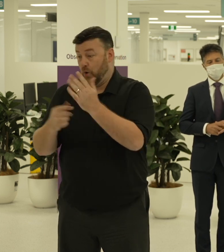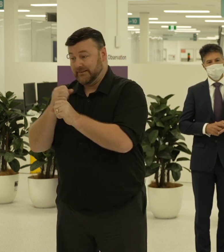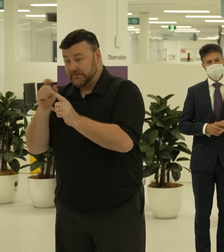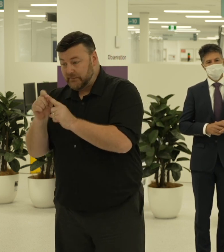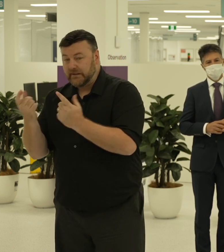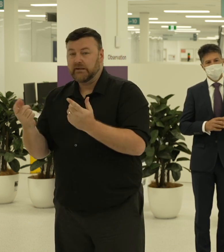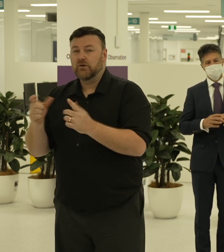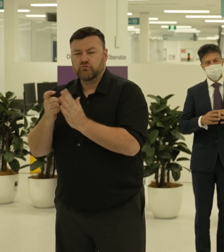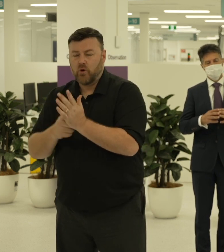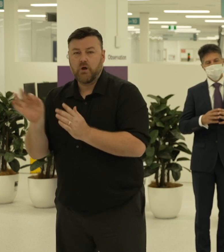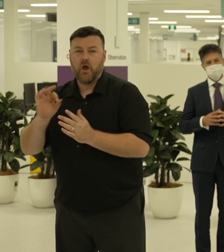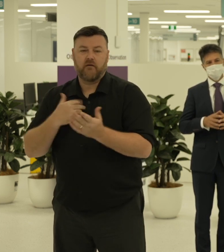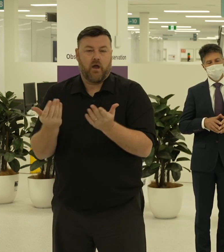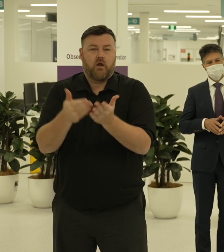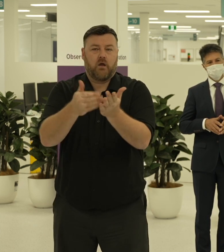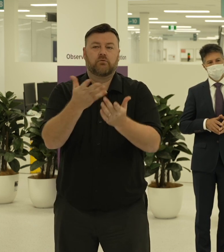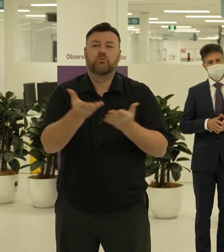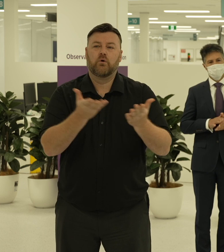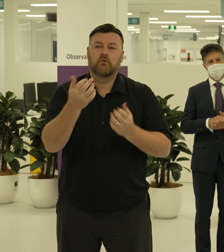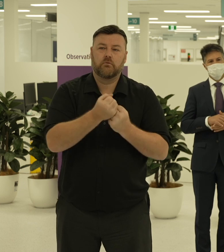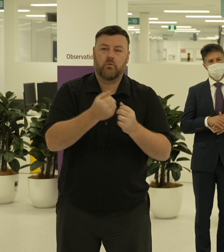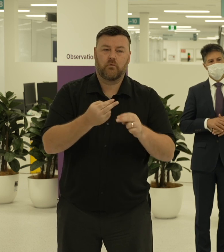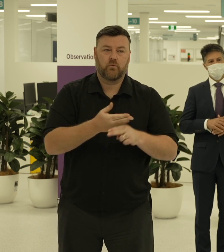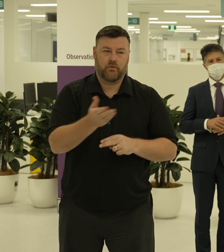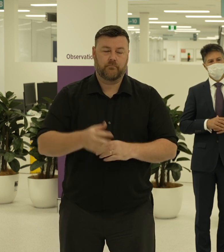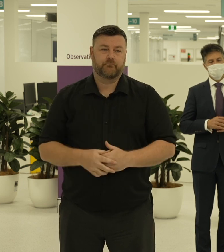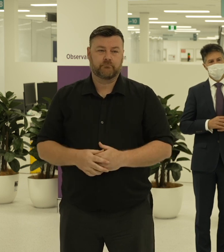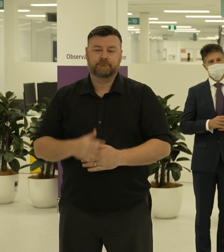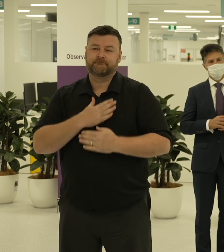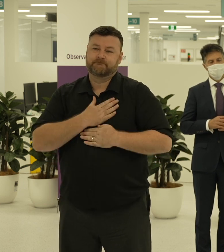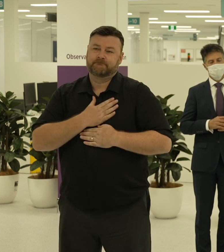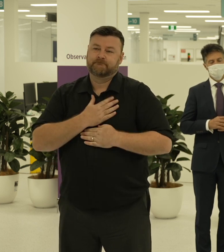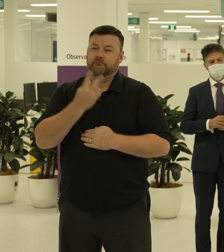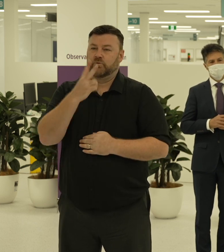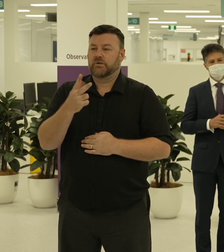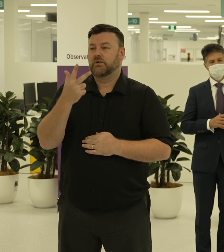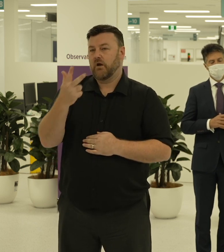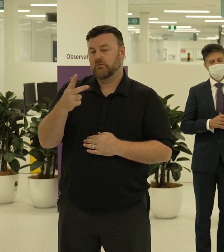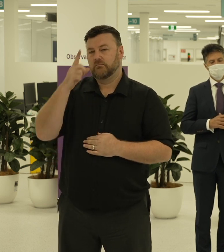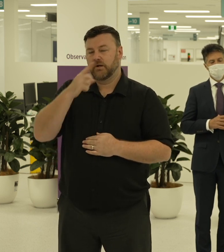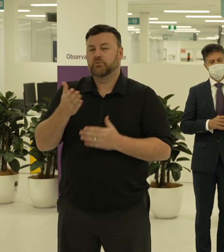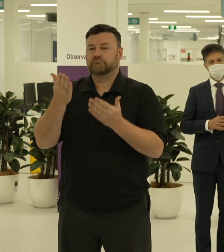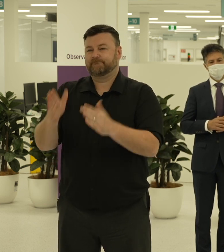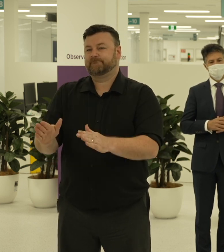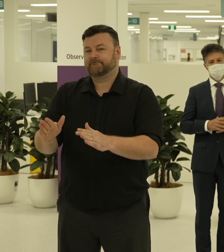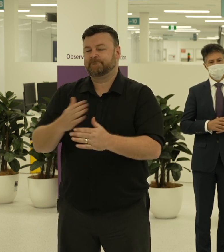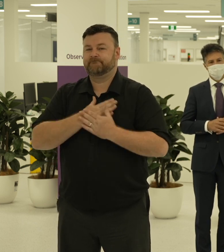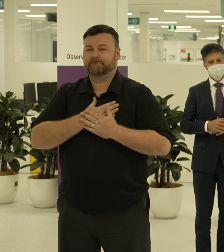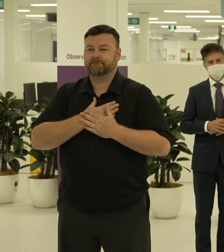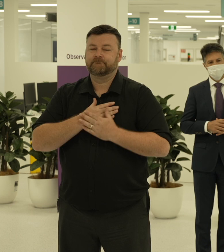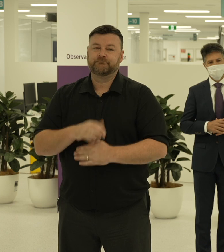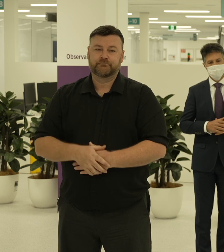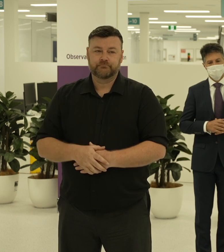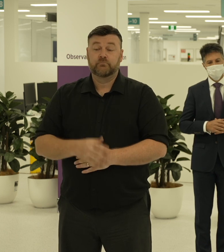them. Sadly, today we're announcing the deaths of 28 people, 17 men and 11 women. And of the